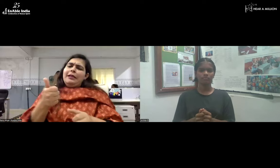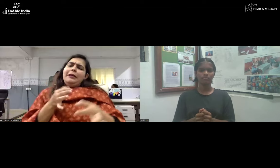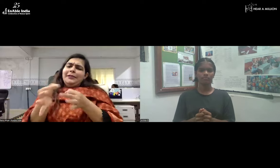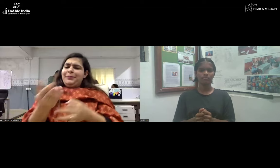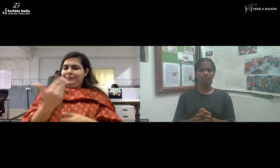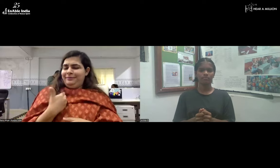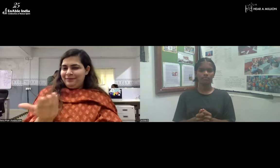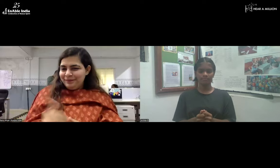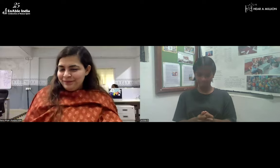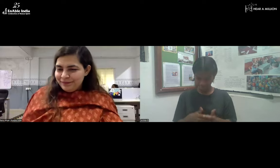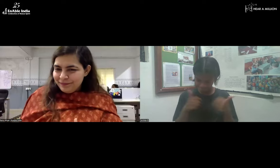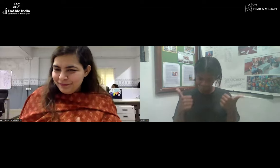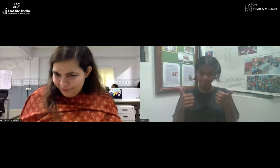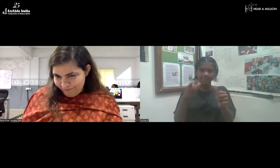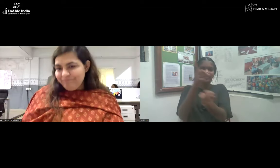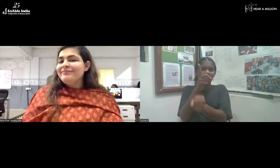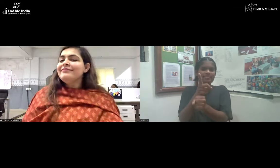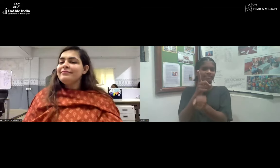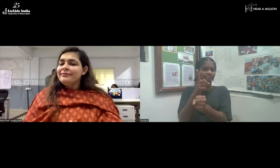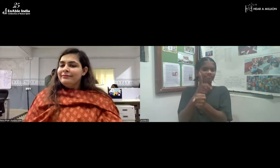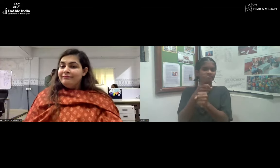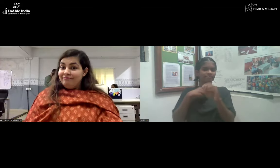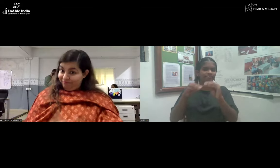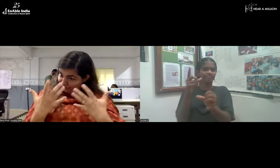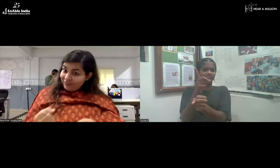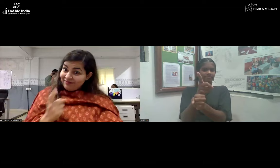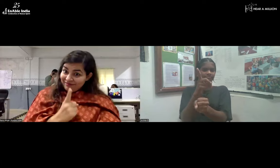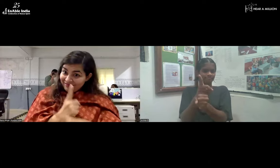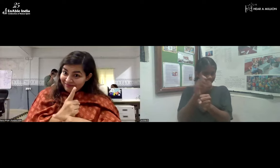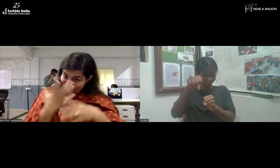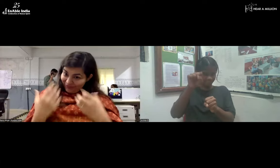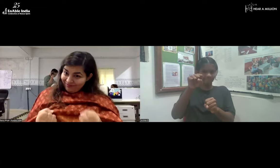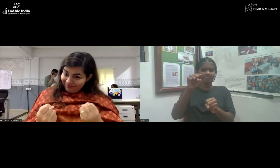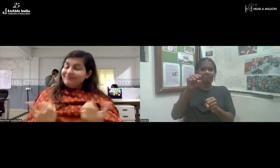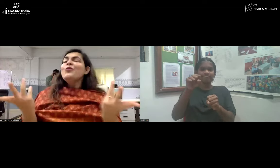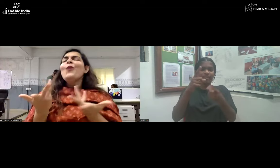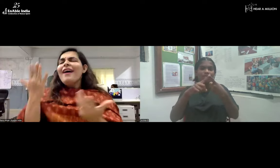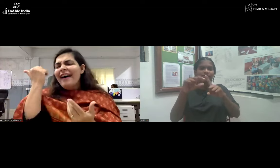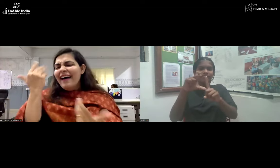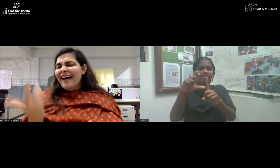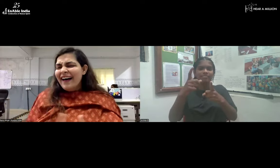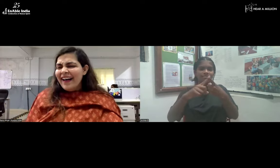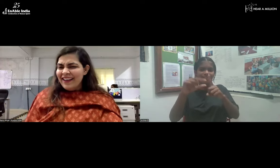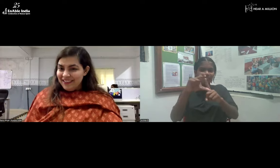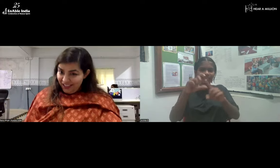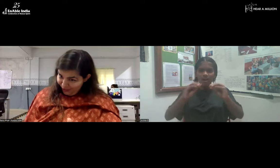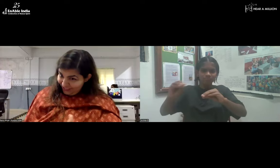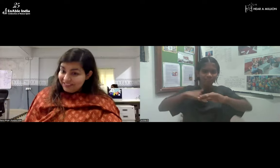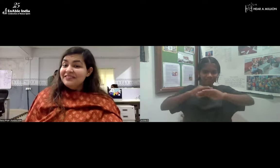if it comes there, for example, there's a river, rainwater harvesting system,